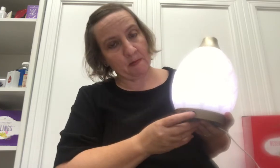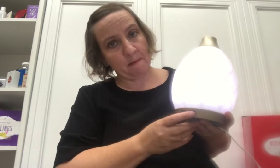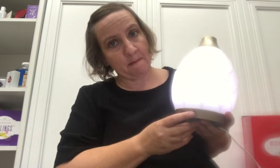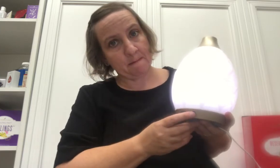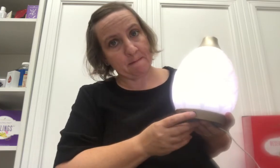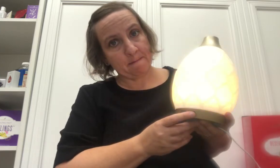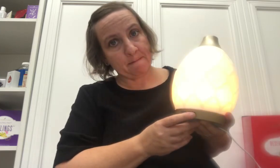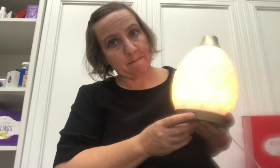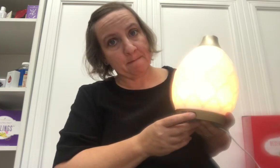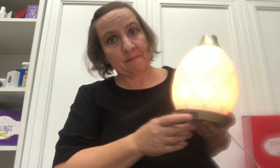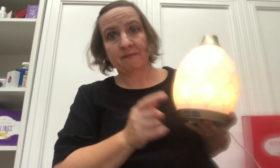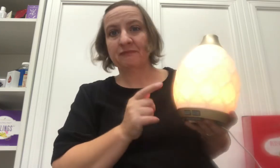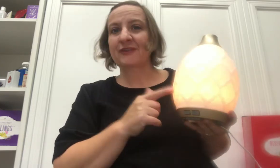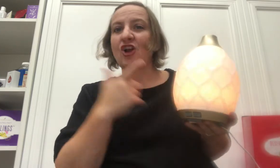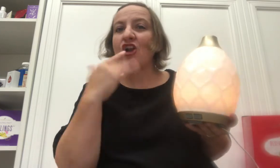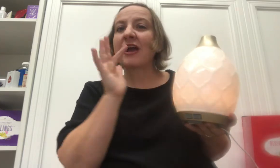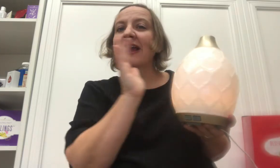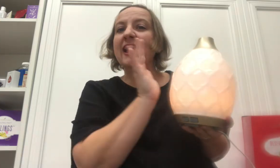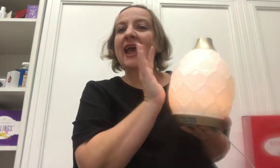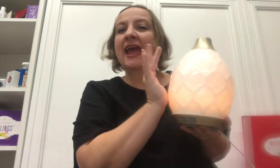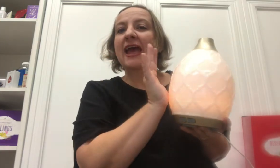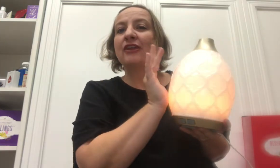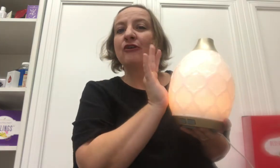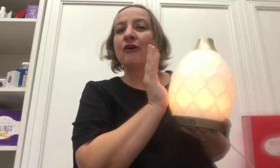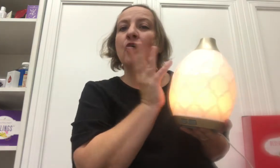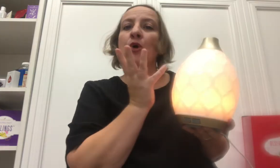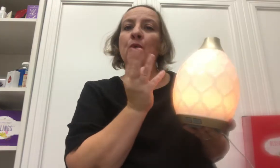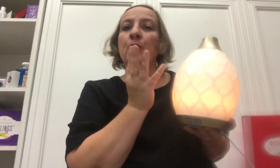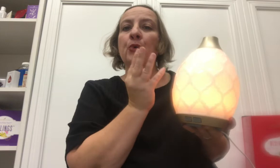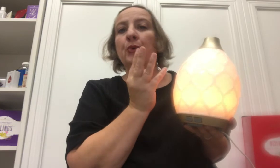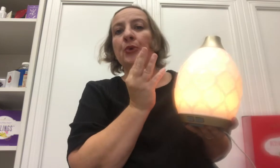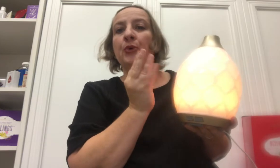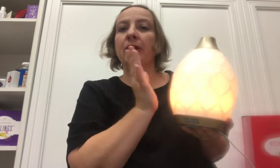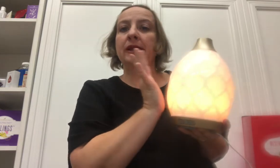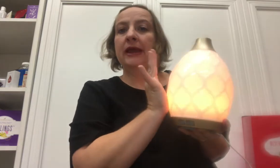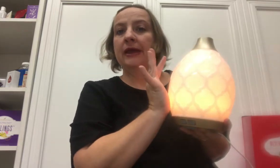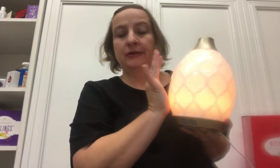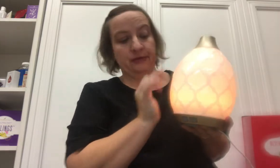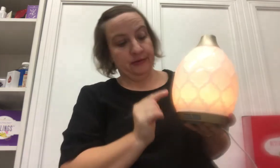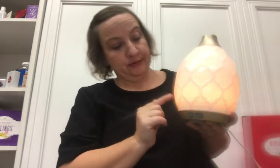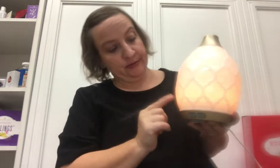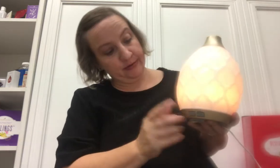either dim the light or you can change it to a candle flicker.